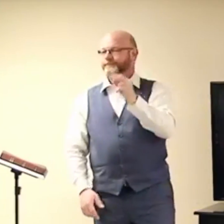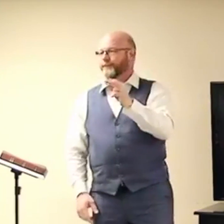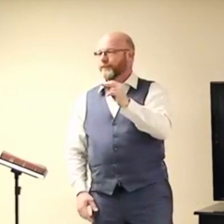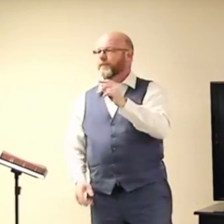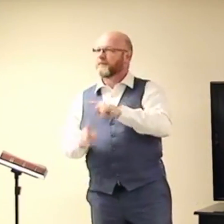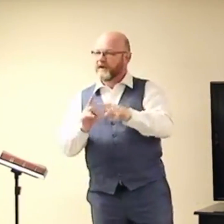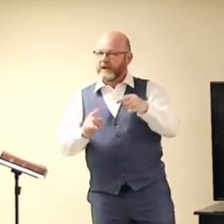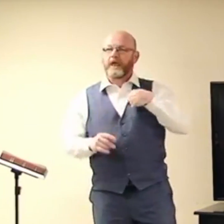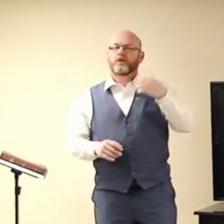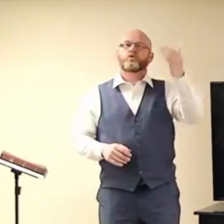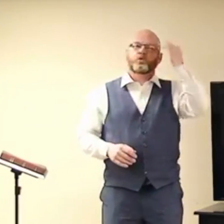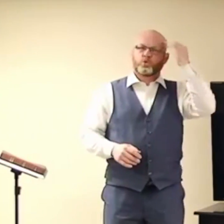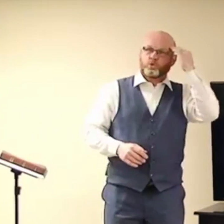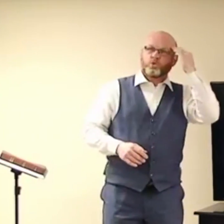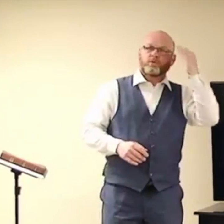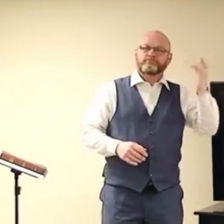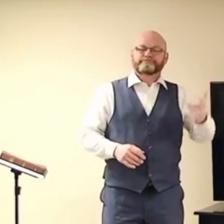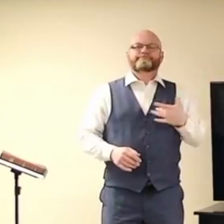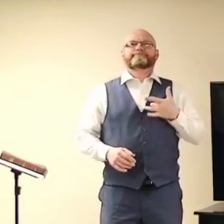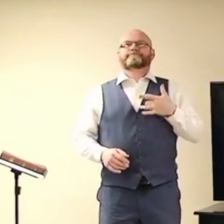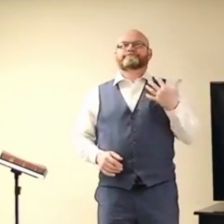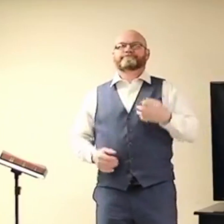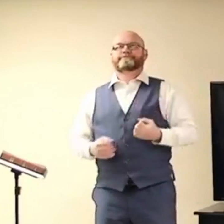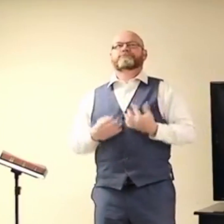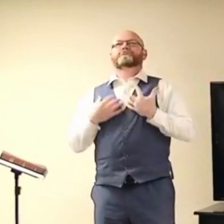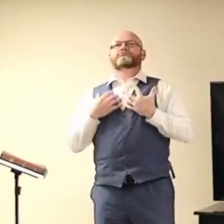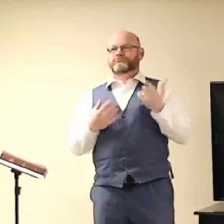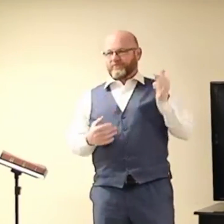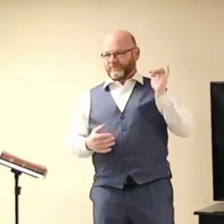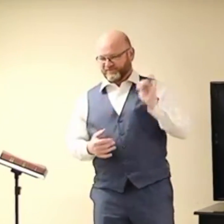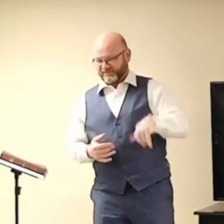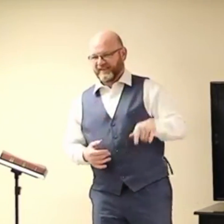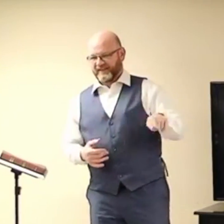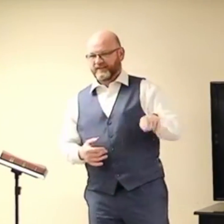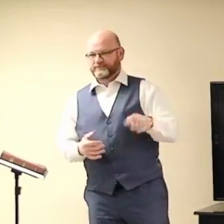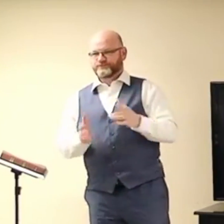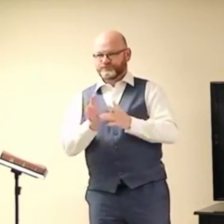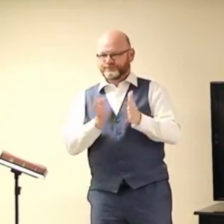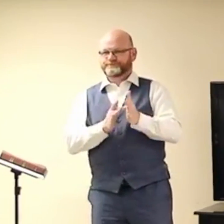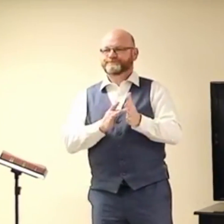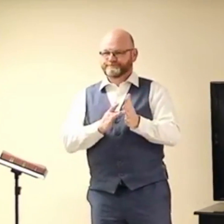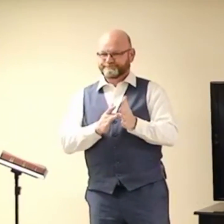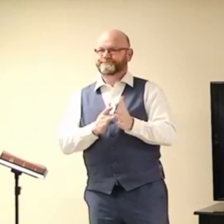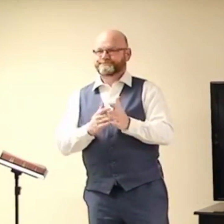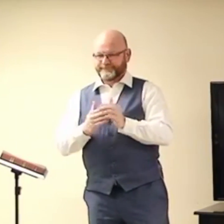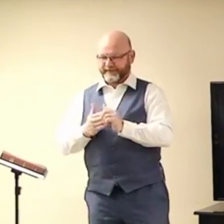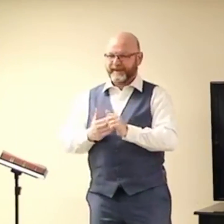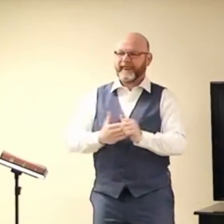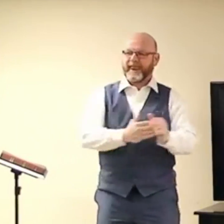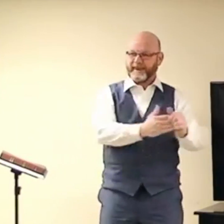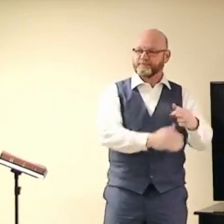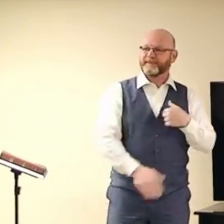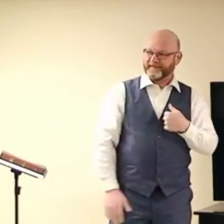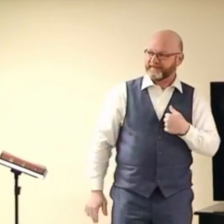when I say we hear his voice, I don't mean we physically hear his voice. We hear his voice in our heart.